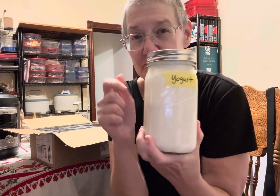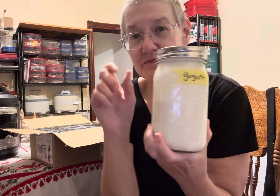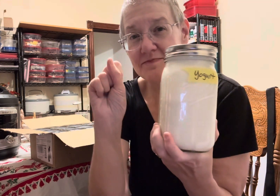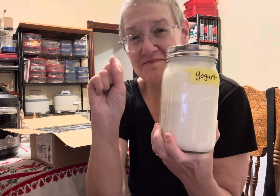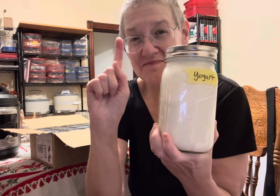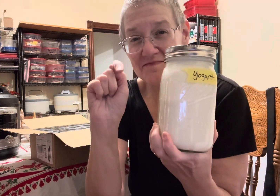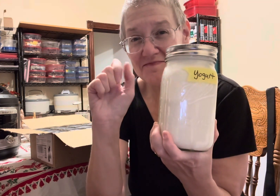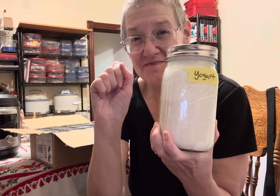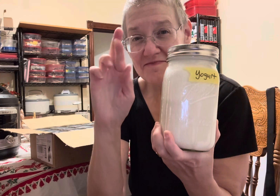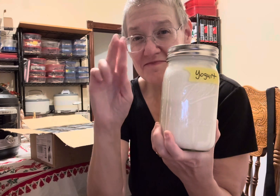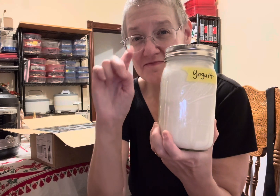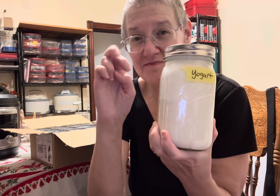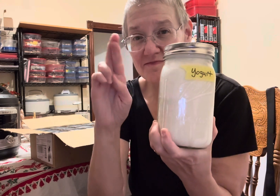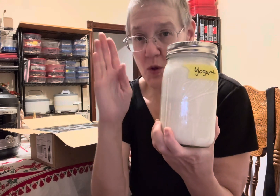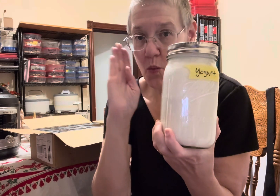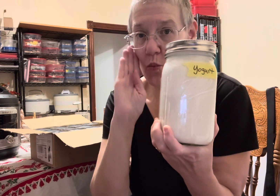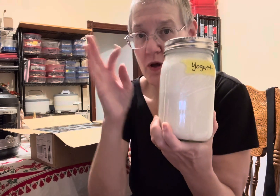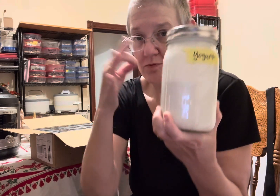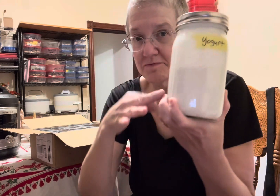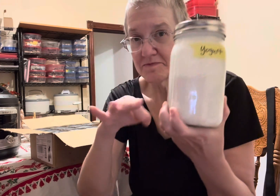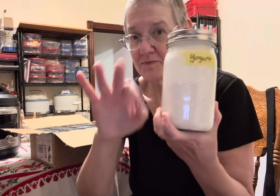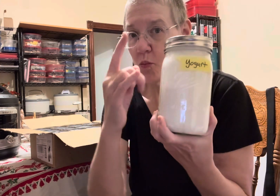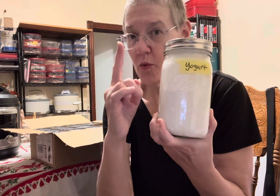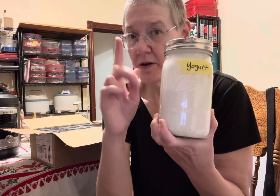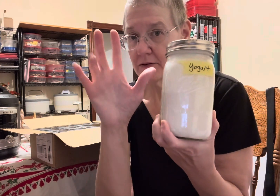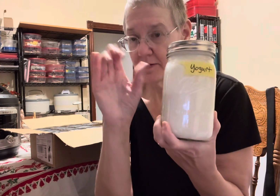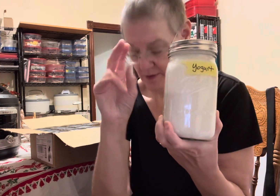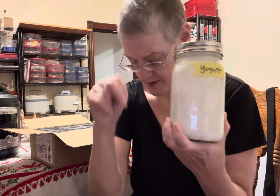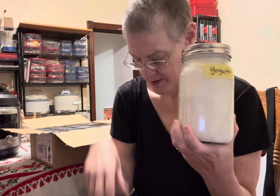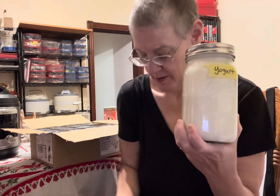yogurt. We'll use this as a starter.